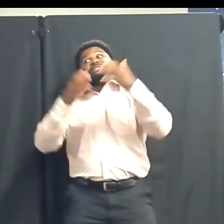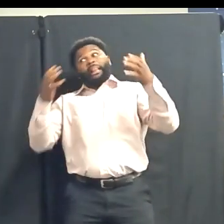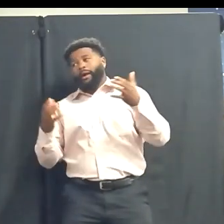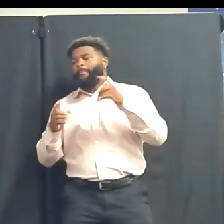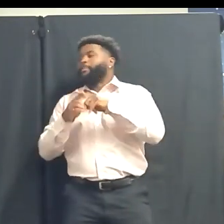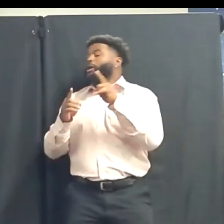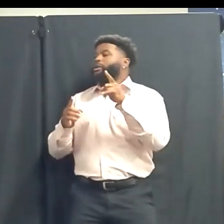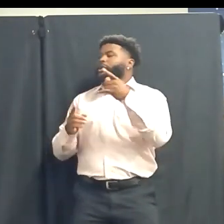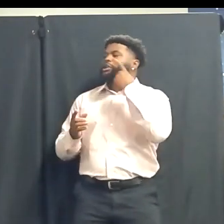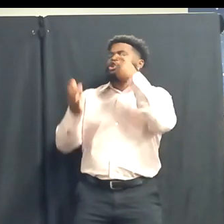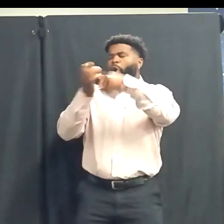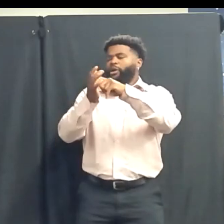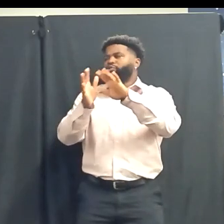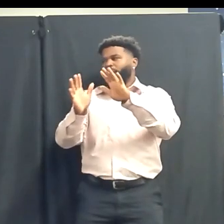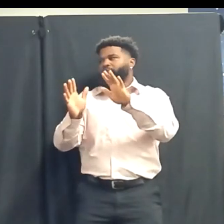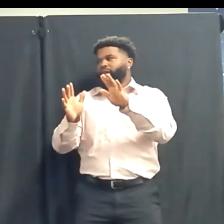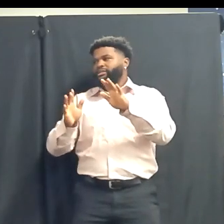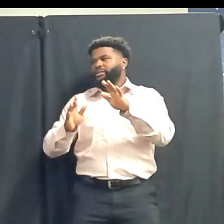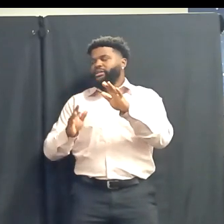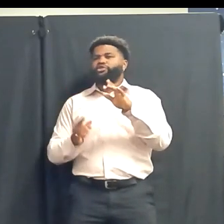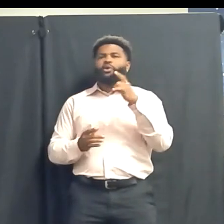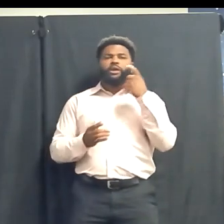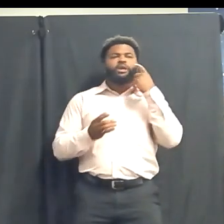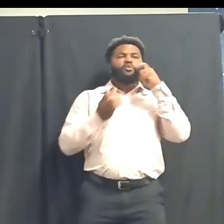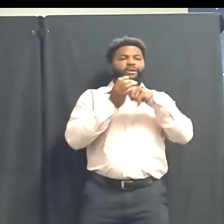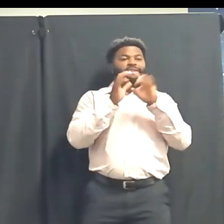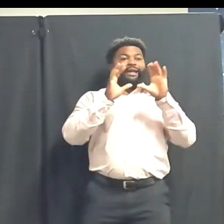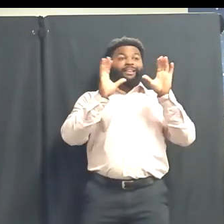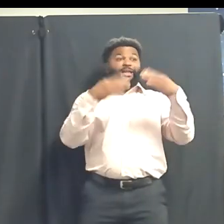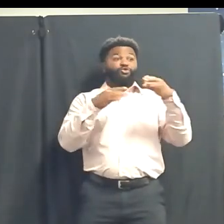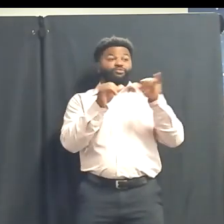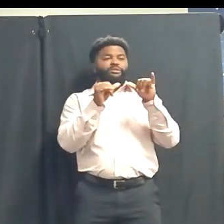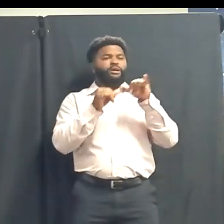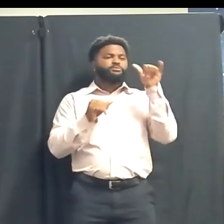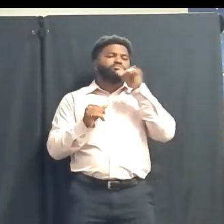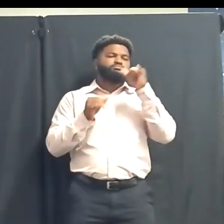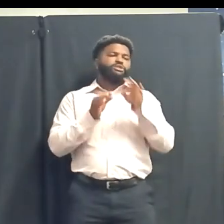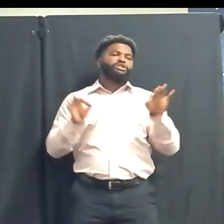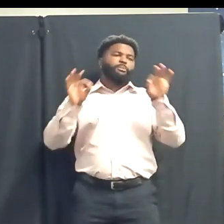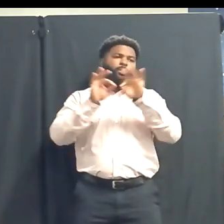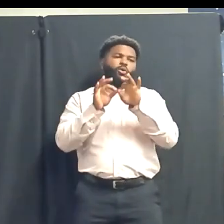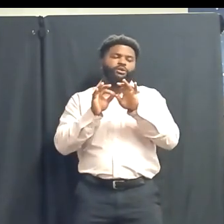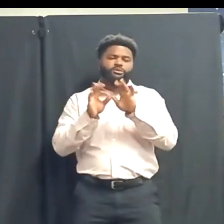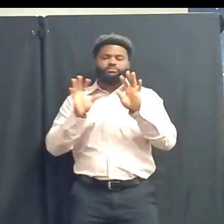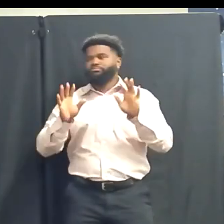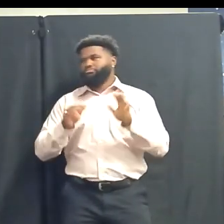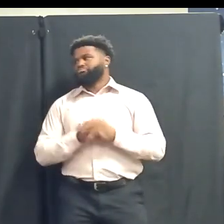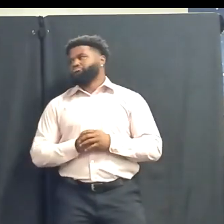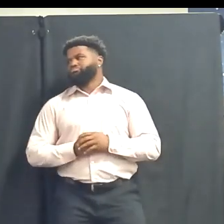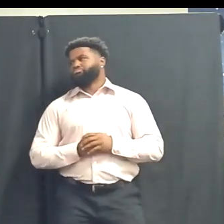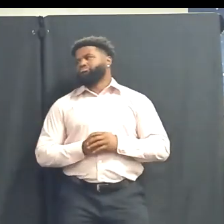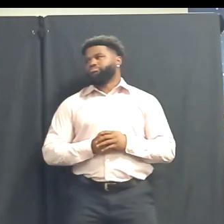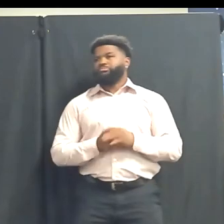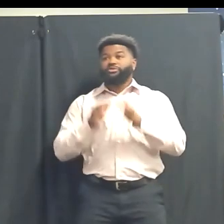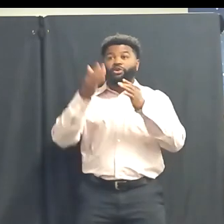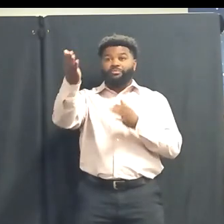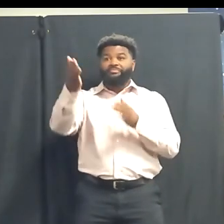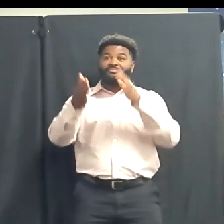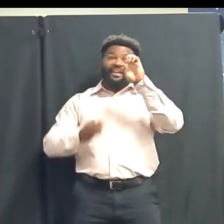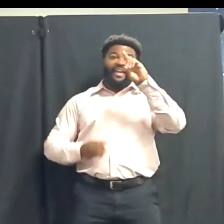he also saw, that class size was very important to our students. So,